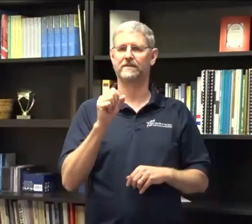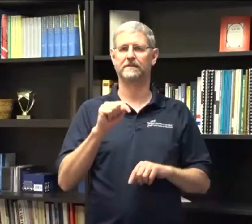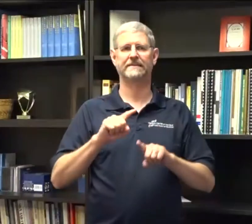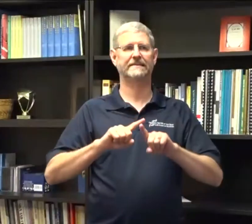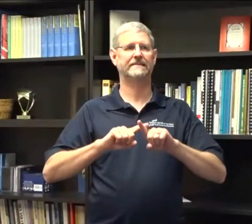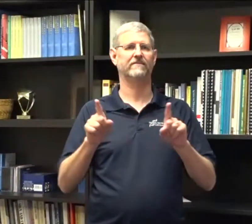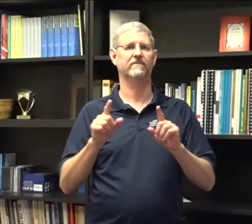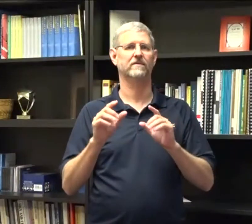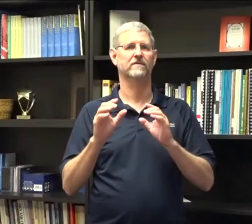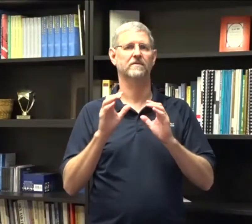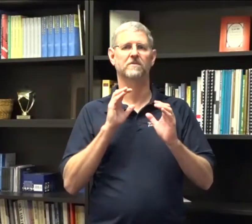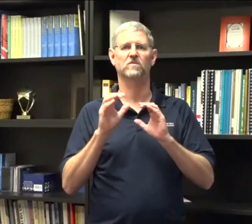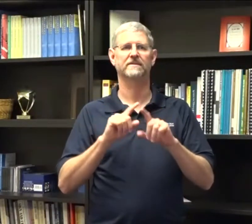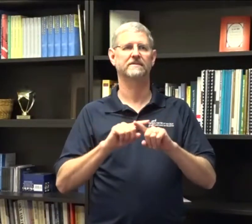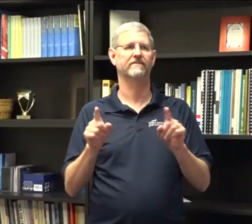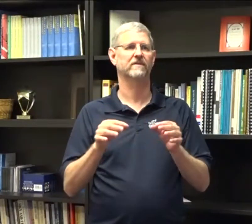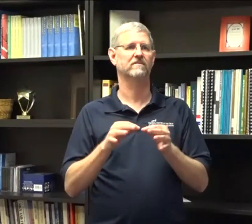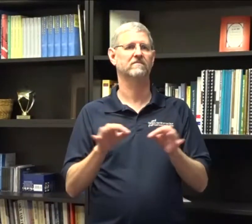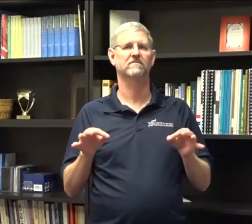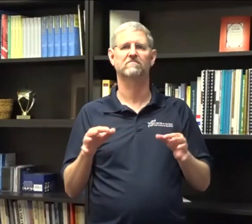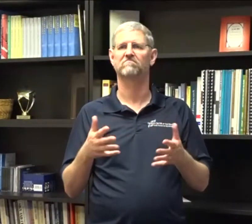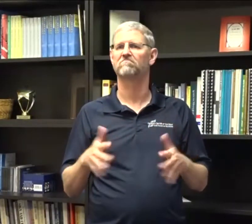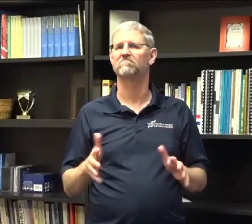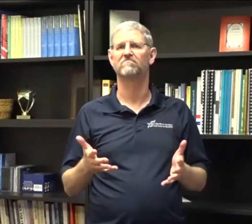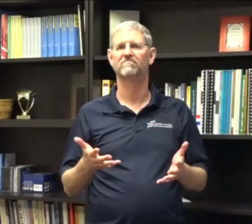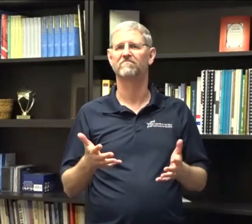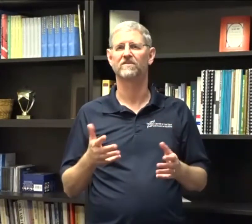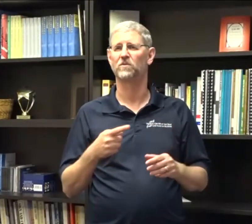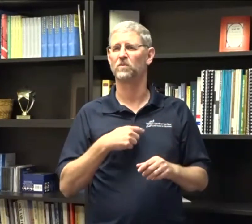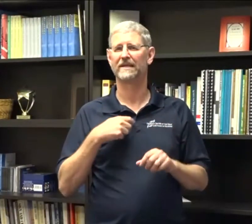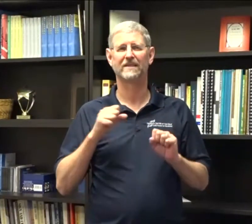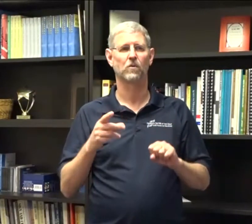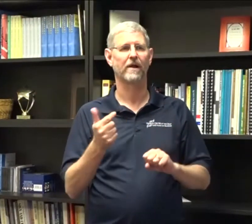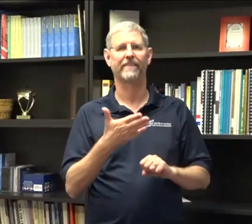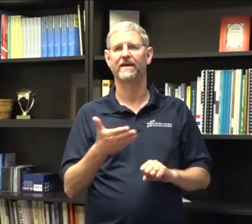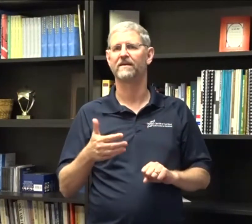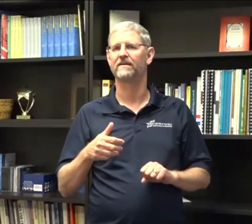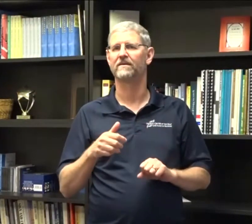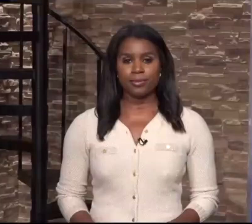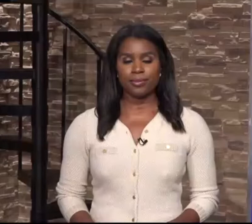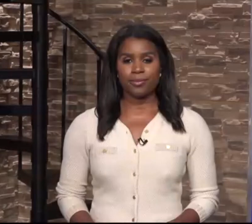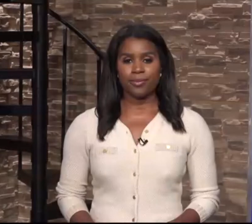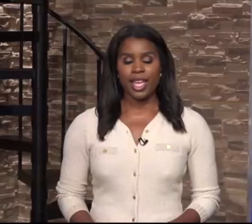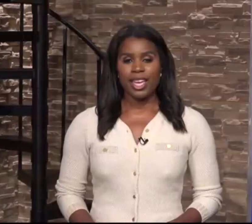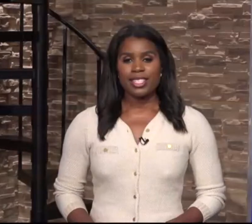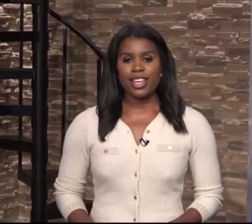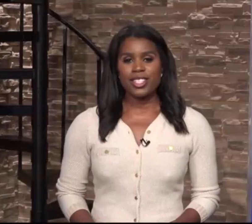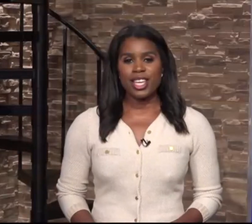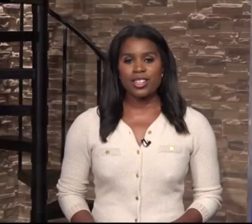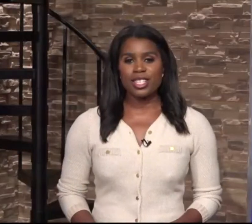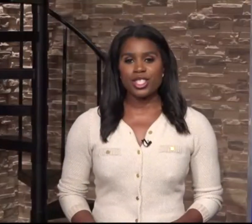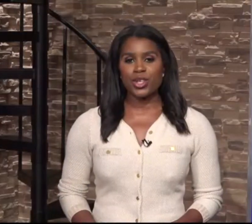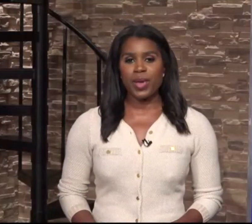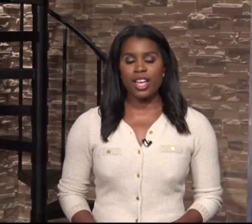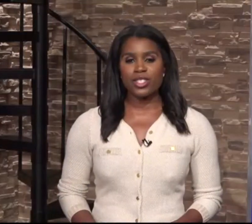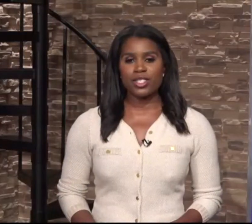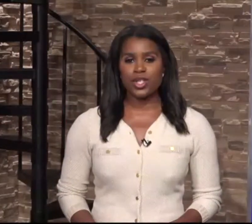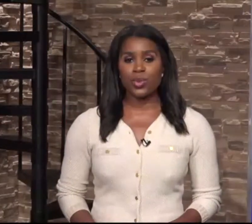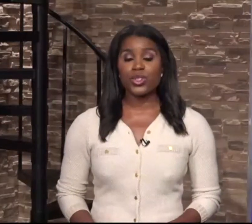people, we're all the same. We just have a different way of communicating, a different language. Delta tells us the new badge system will start